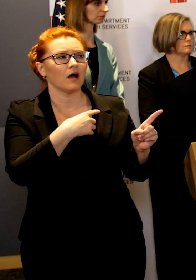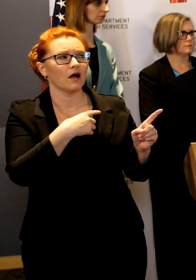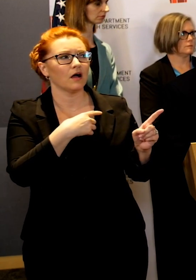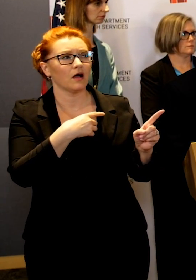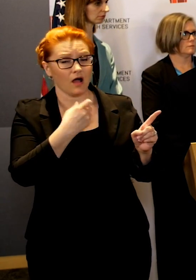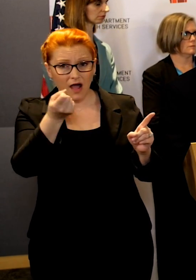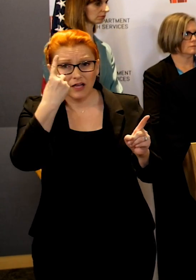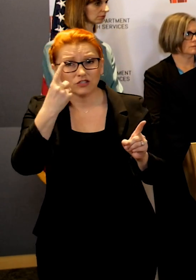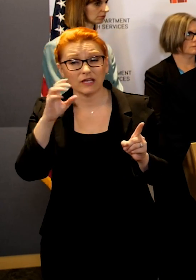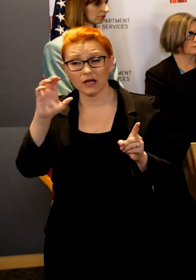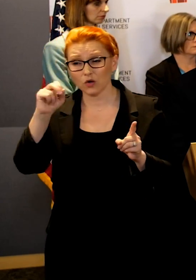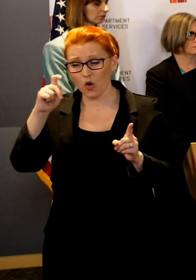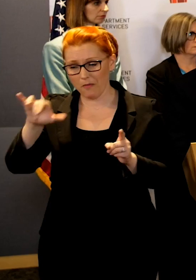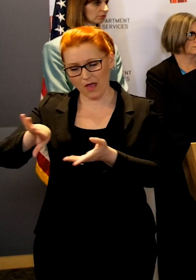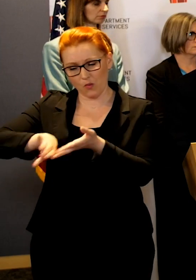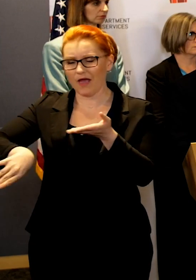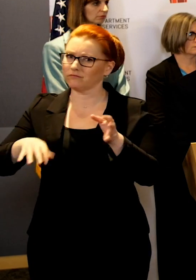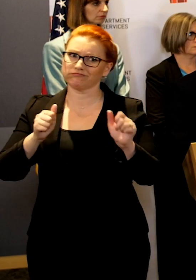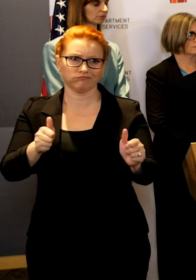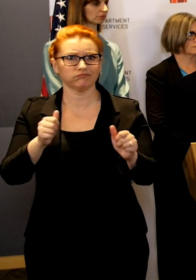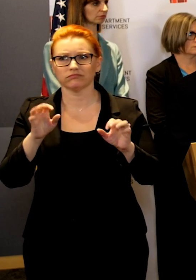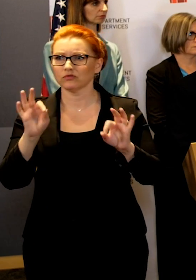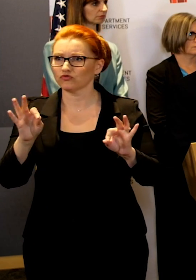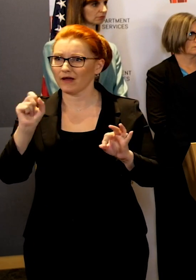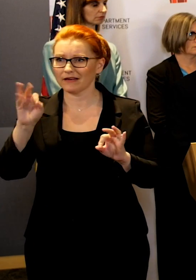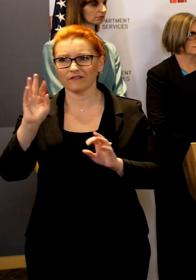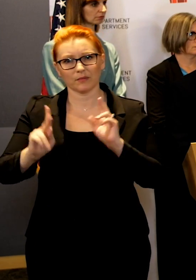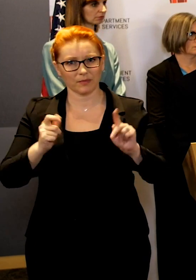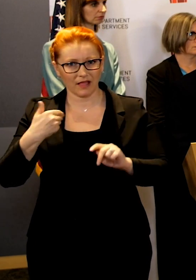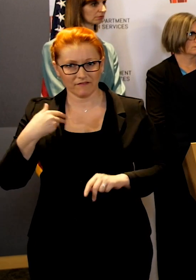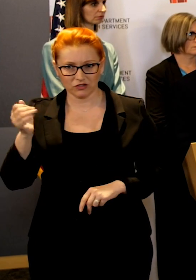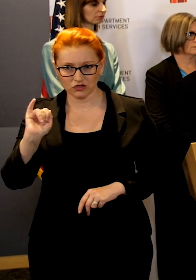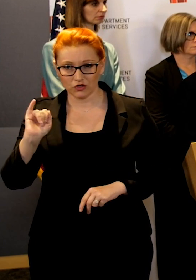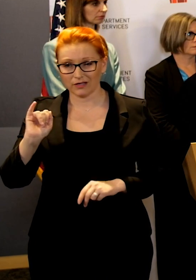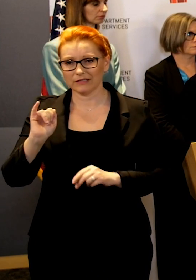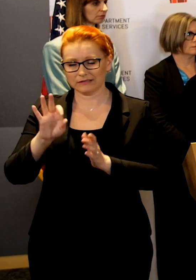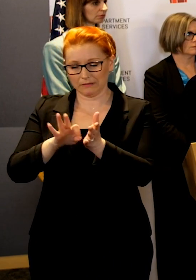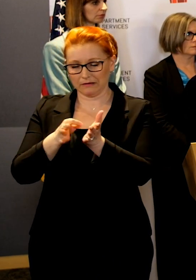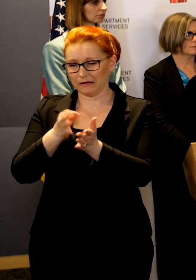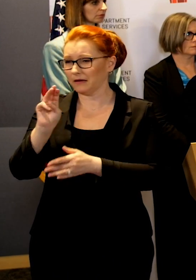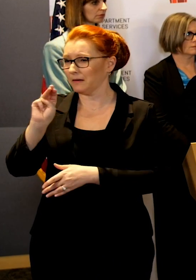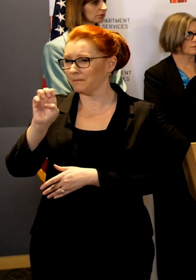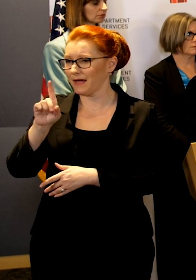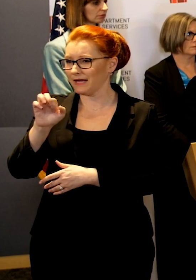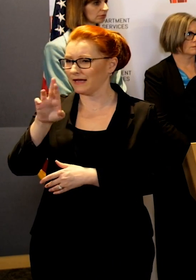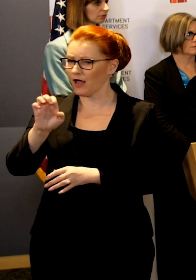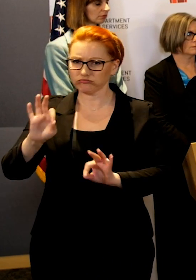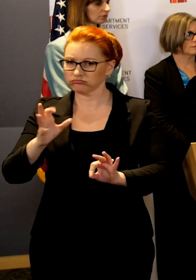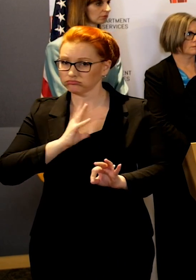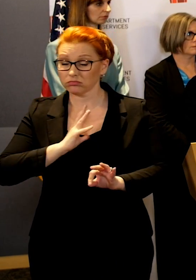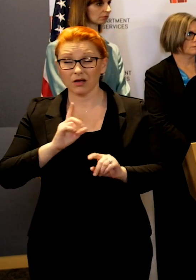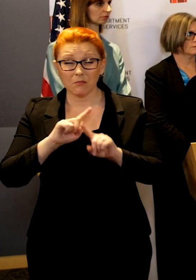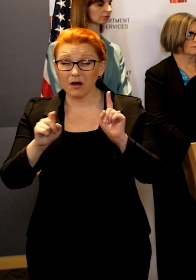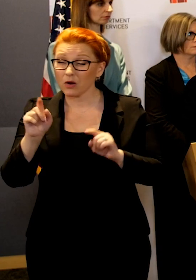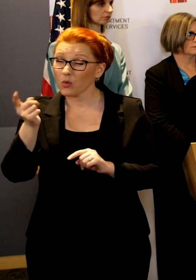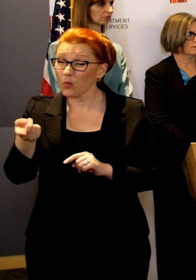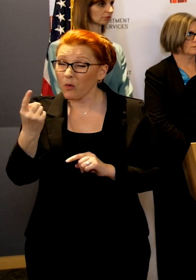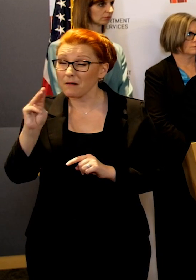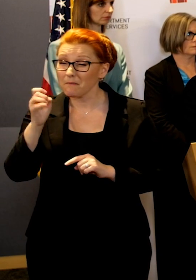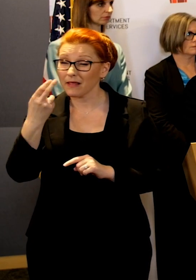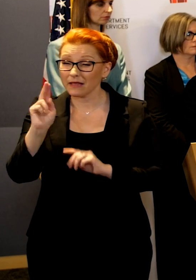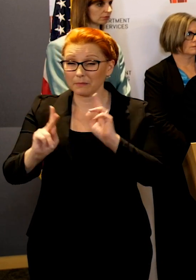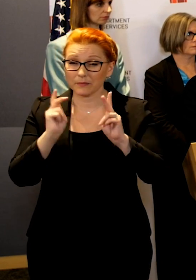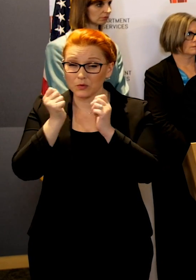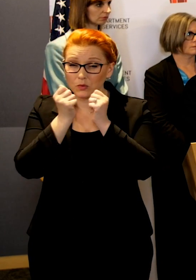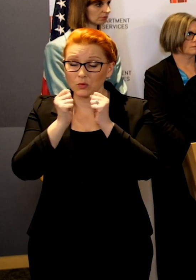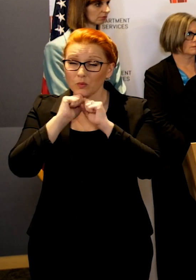the waiving the copays, and that's great if people have insurance on Medicare, that's fine. There are people in Arizona, there are 1 million people without insurance,